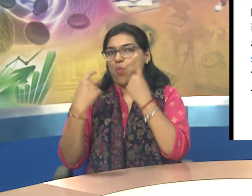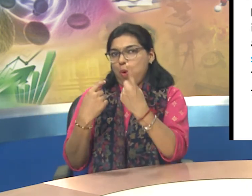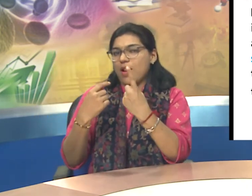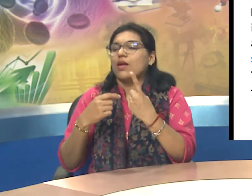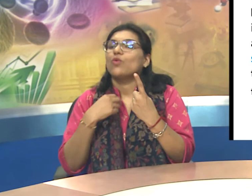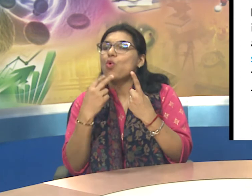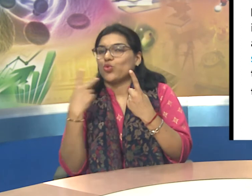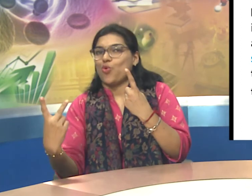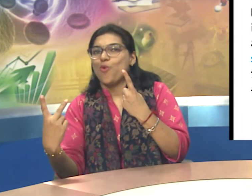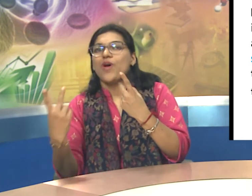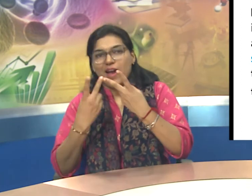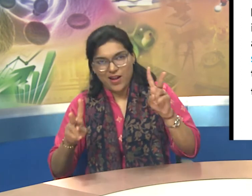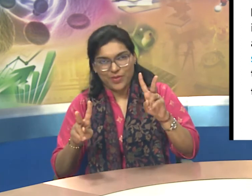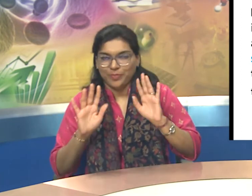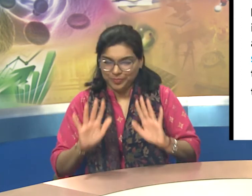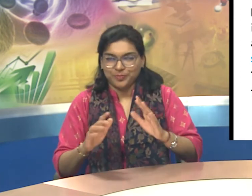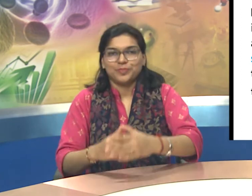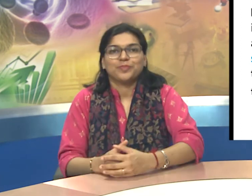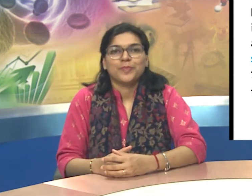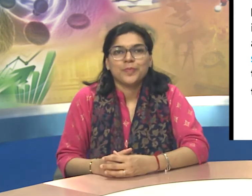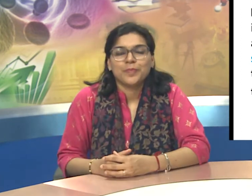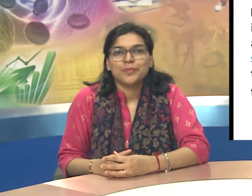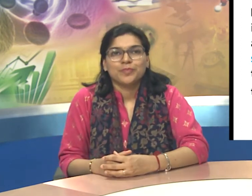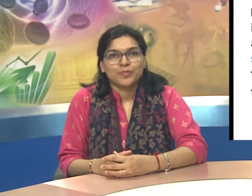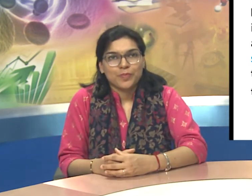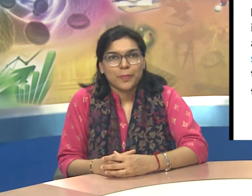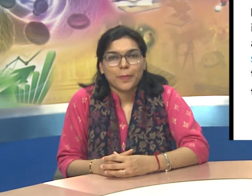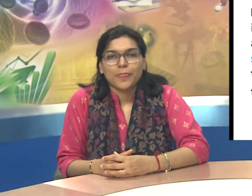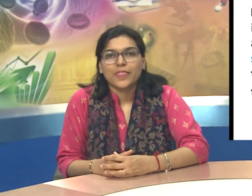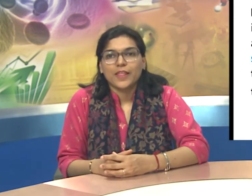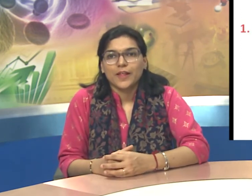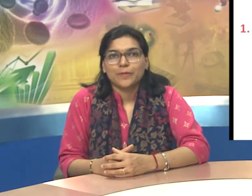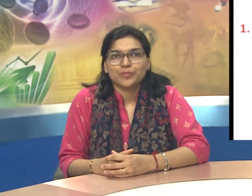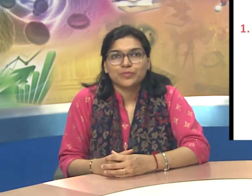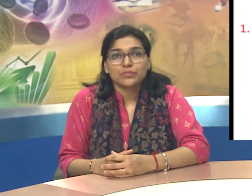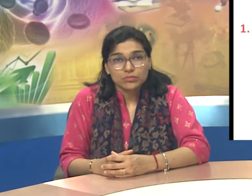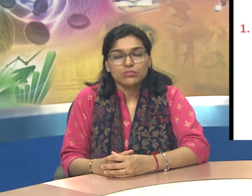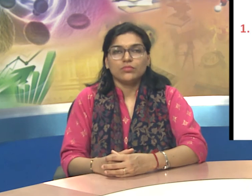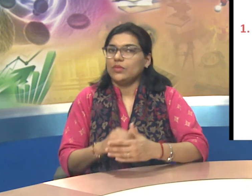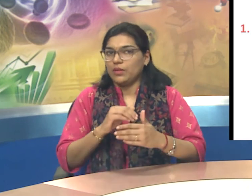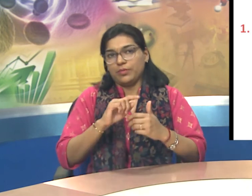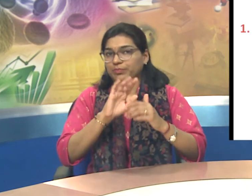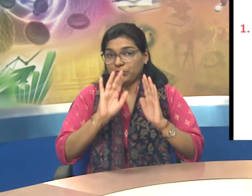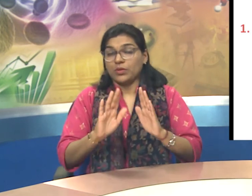end, are able to listen to the voice and see the